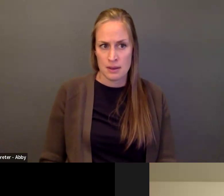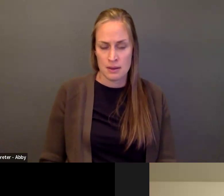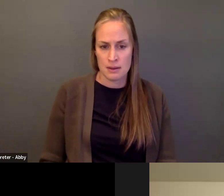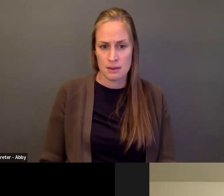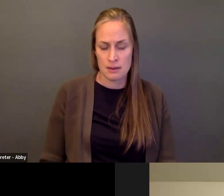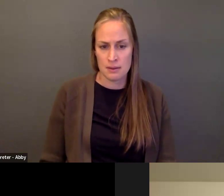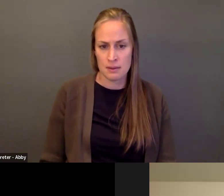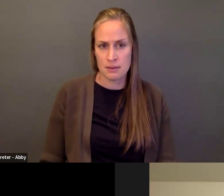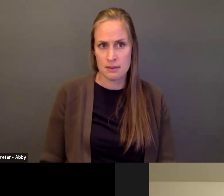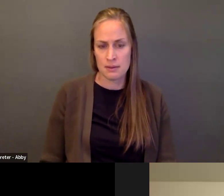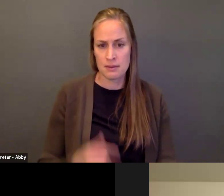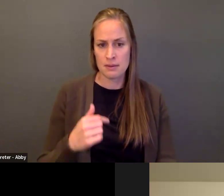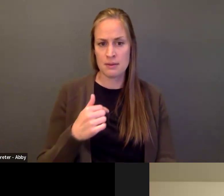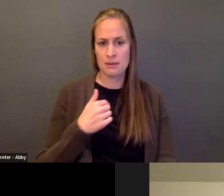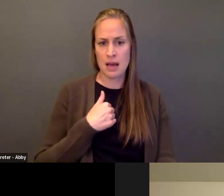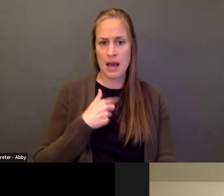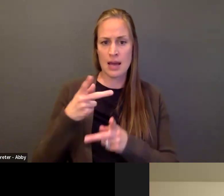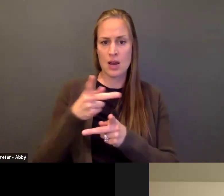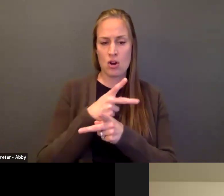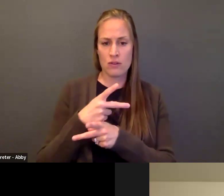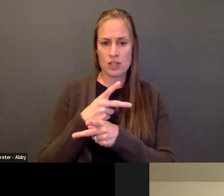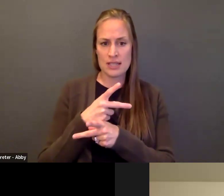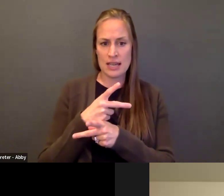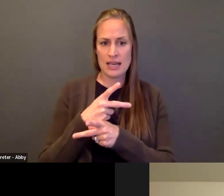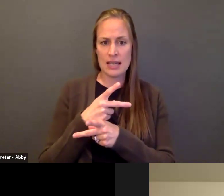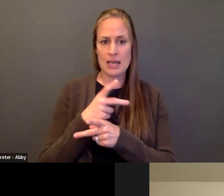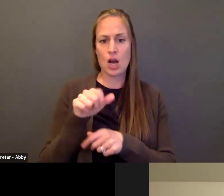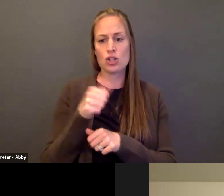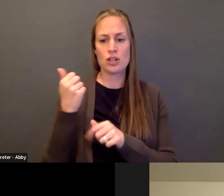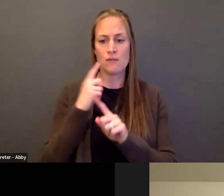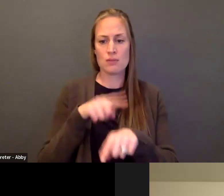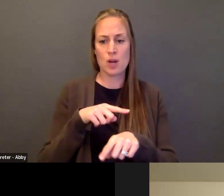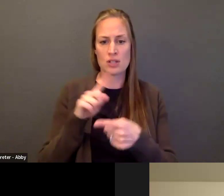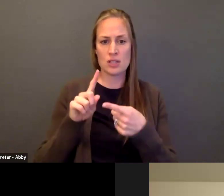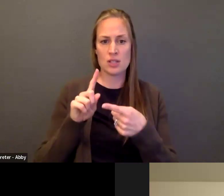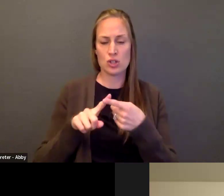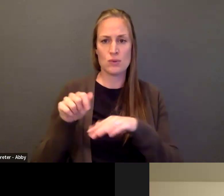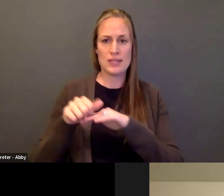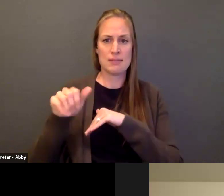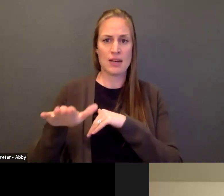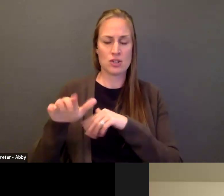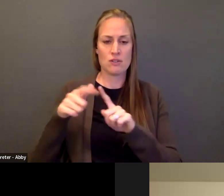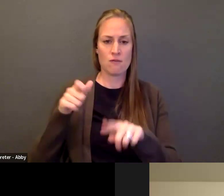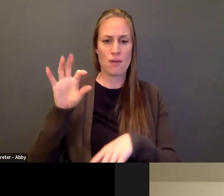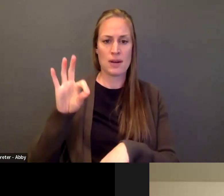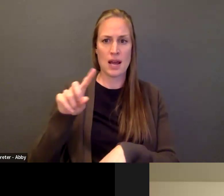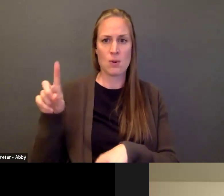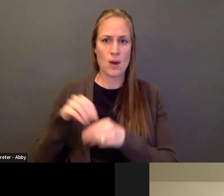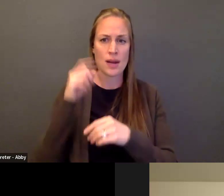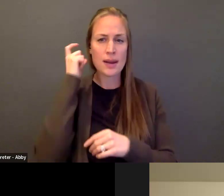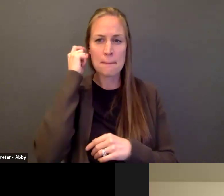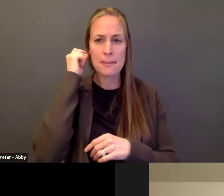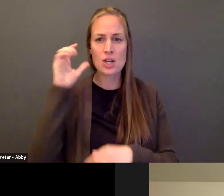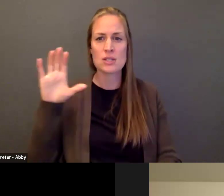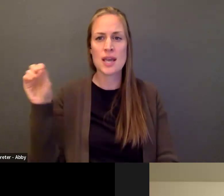a alternative response program that dispatches through 911 to crisis in Pierce County,